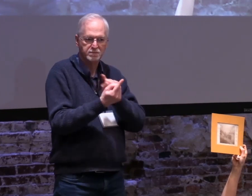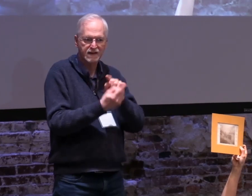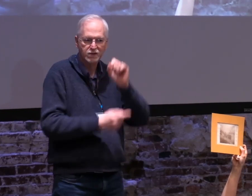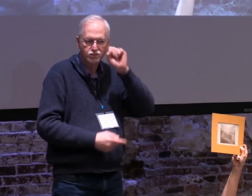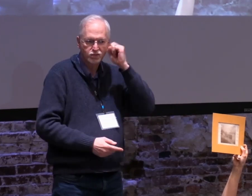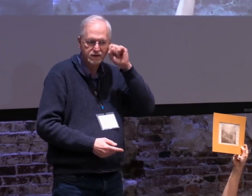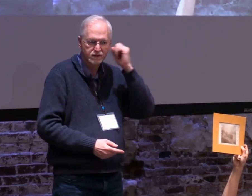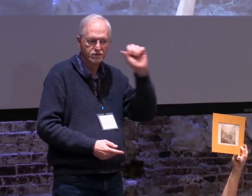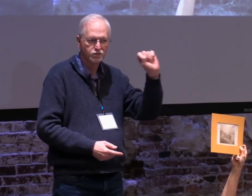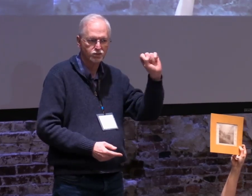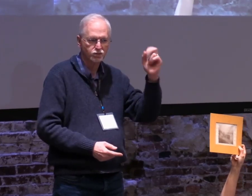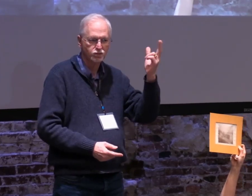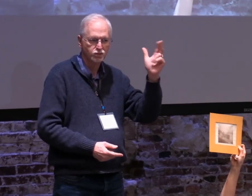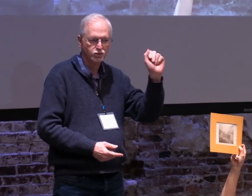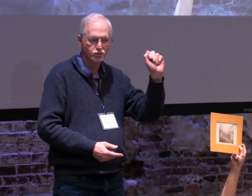community, I was involved there.